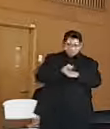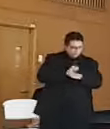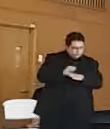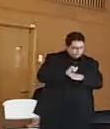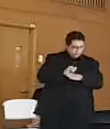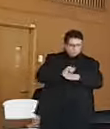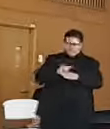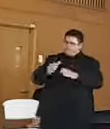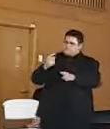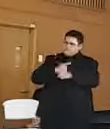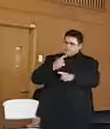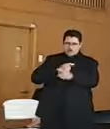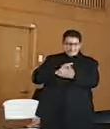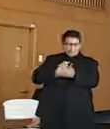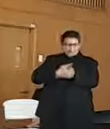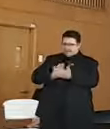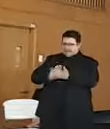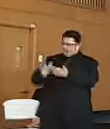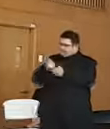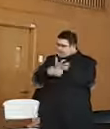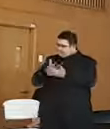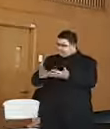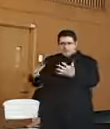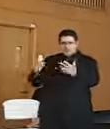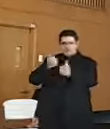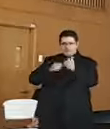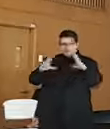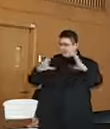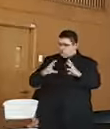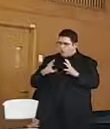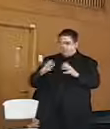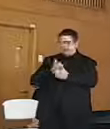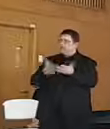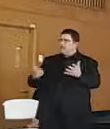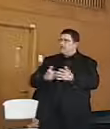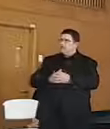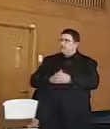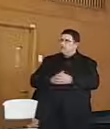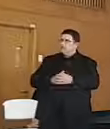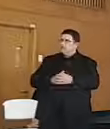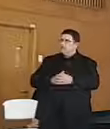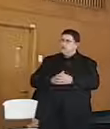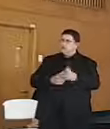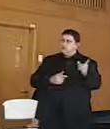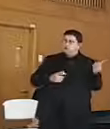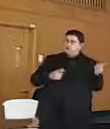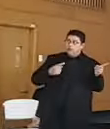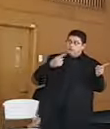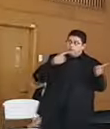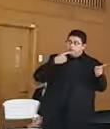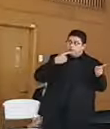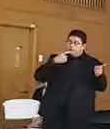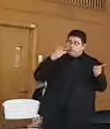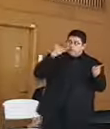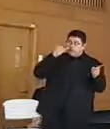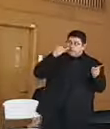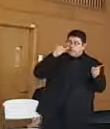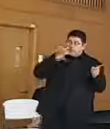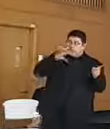regular cleaning of every device that's been touched, every ball or object. Did you say if they choose, the parents choose for their child to go